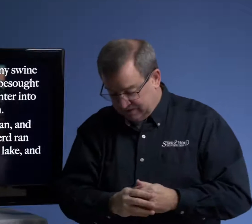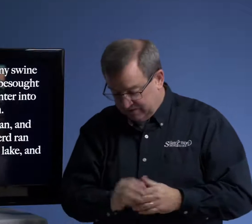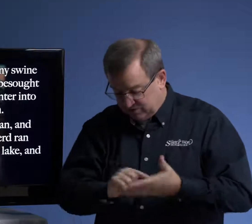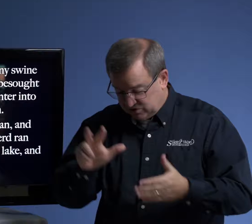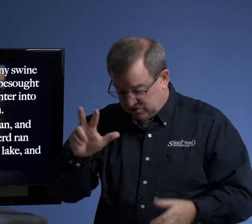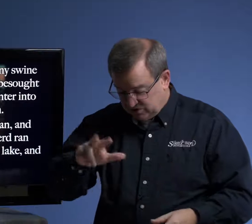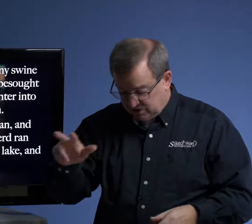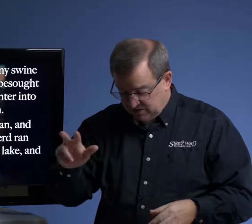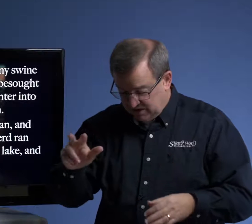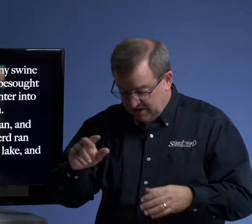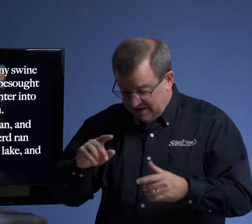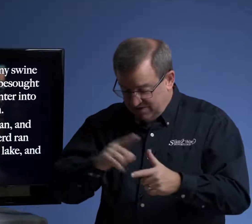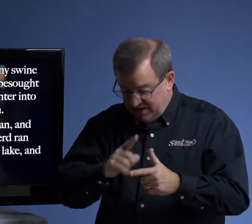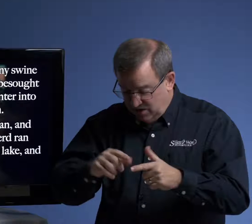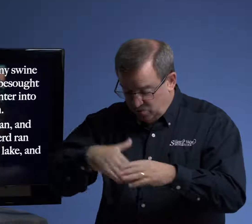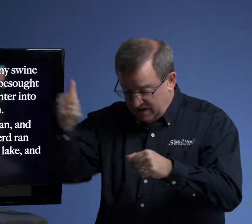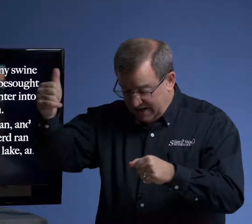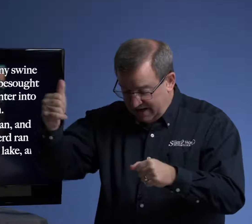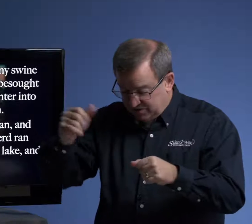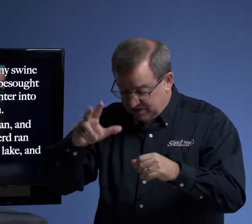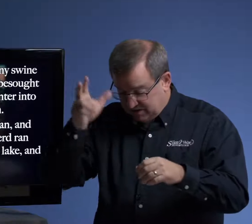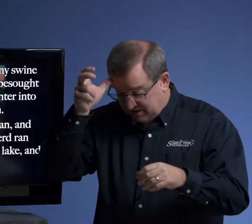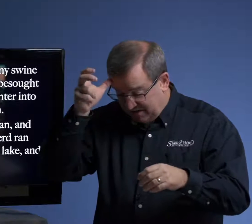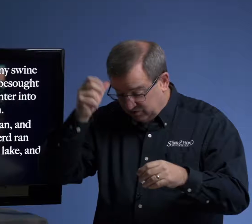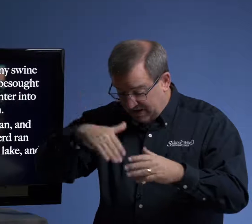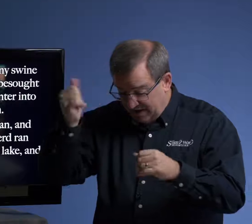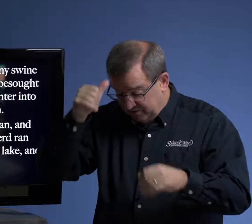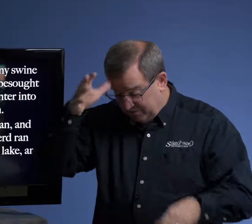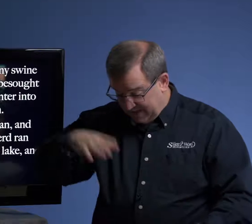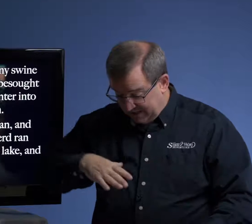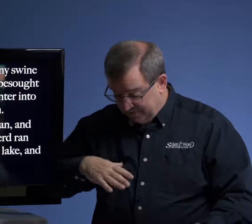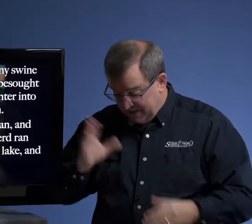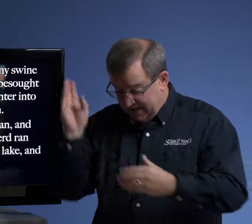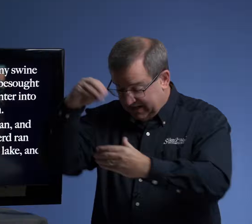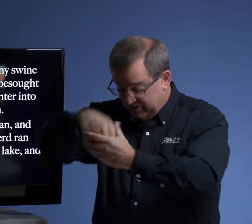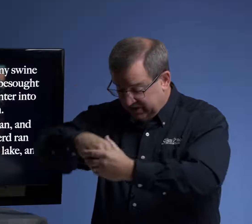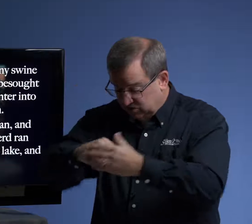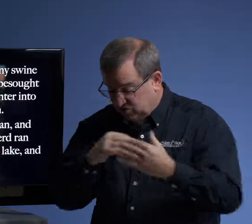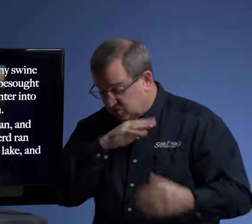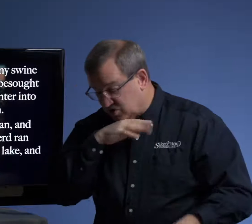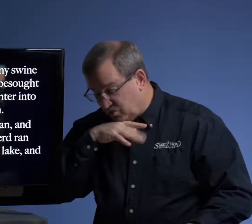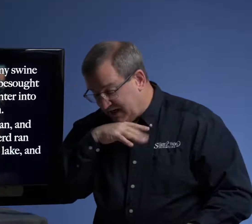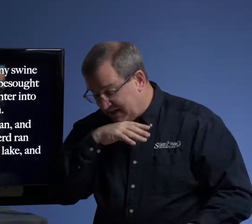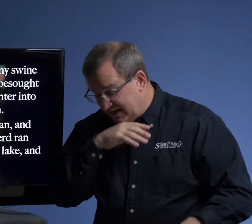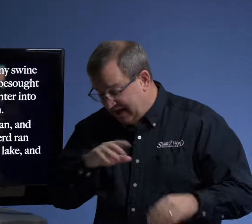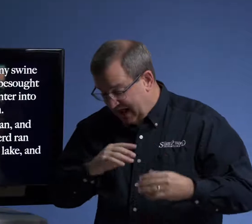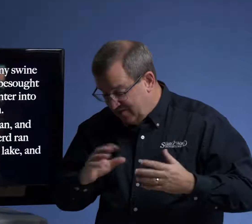Verse 33, then went out that the devils out of the man and entered into the swine and